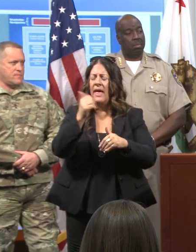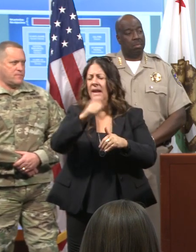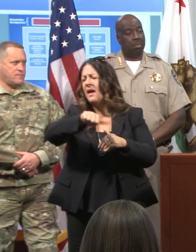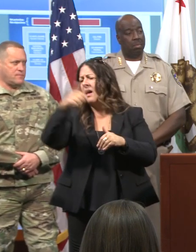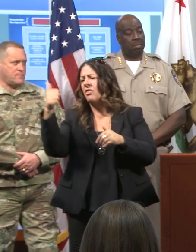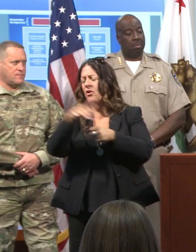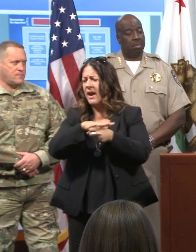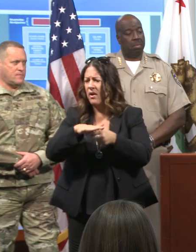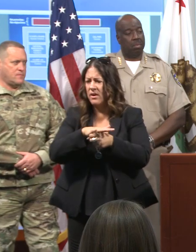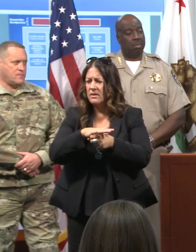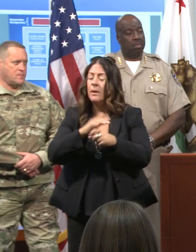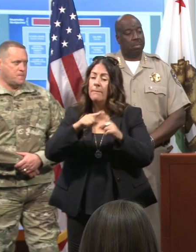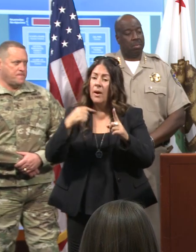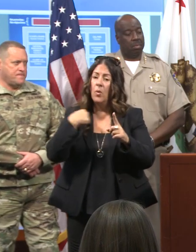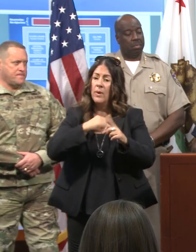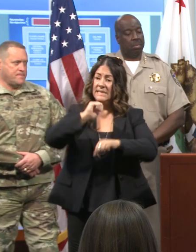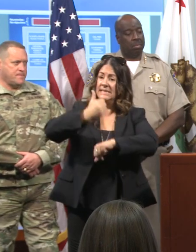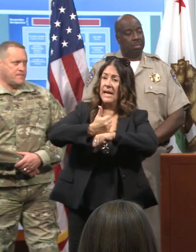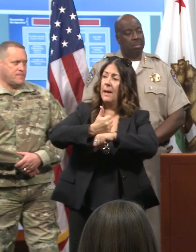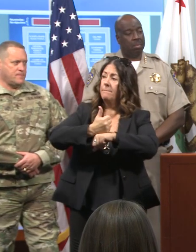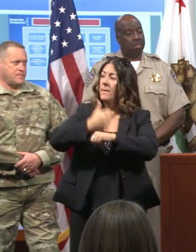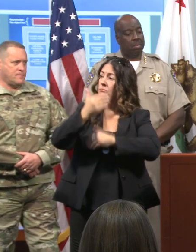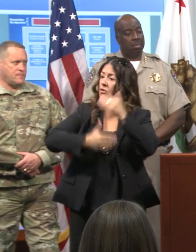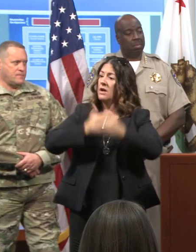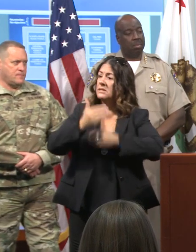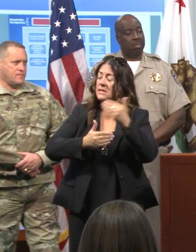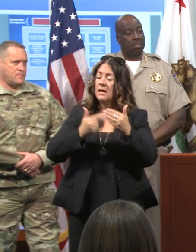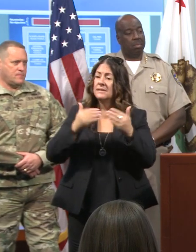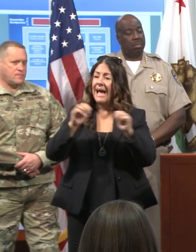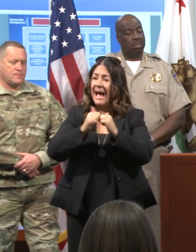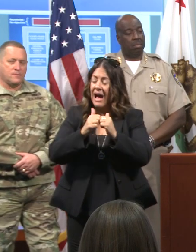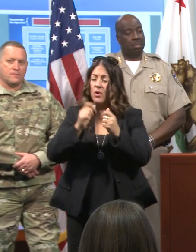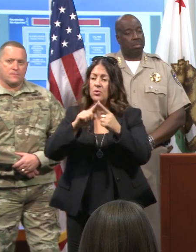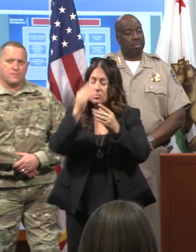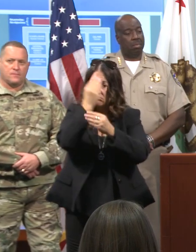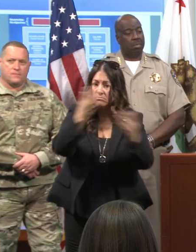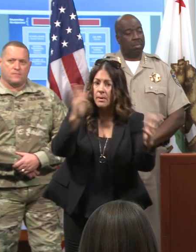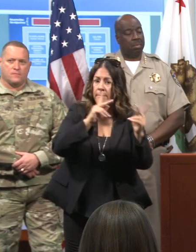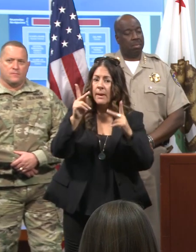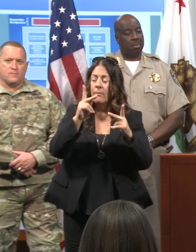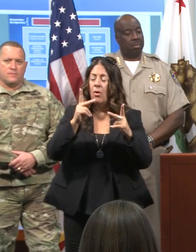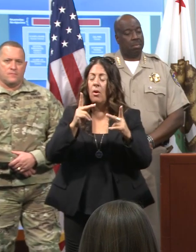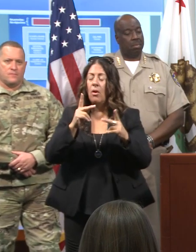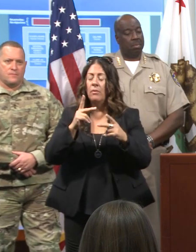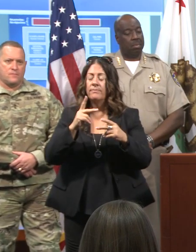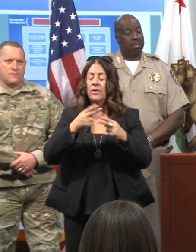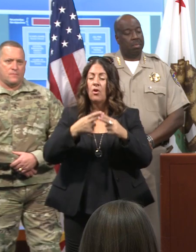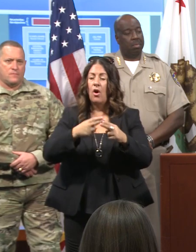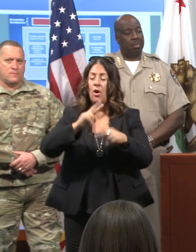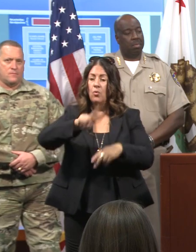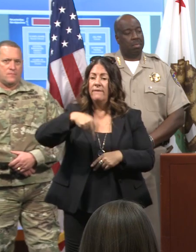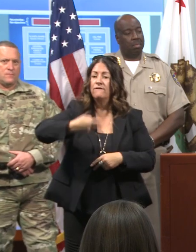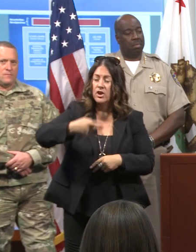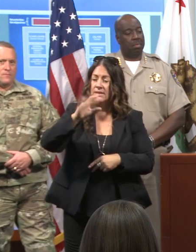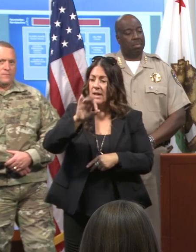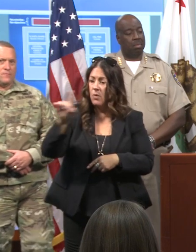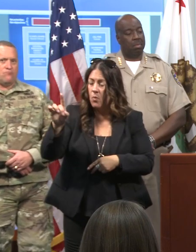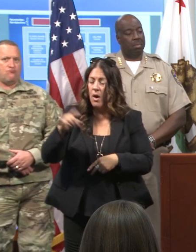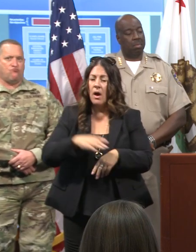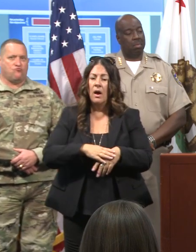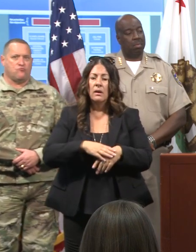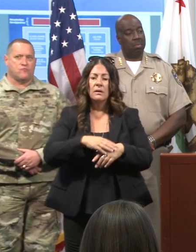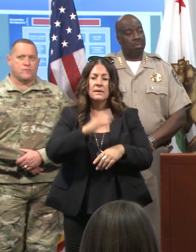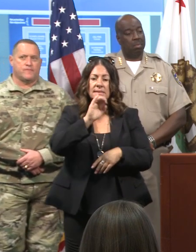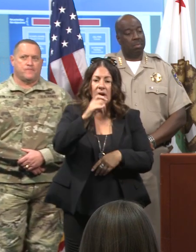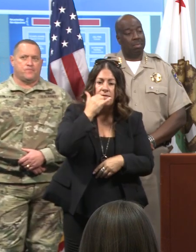are processes in place for early warning notifications through cell phones, through, you know, the reverse 911 or different systems that do that.